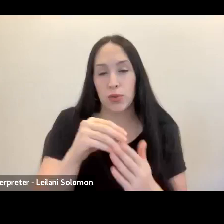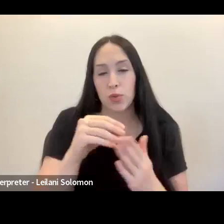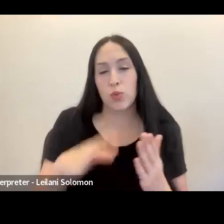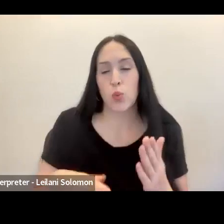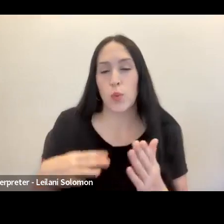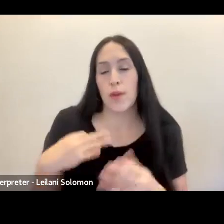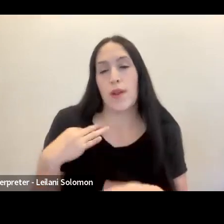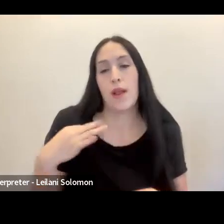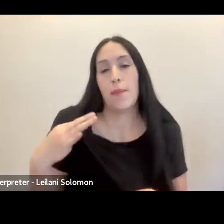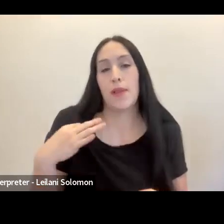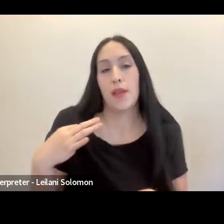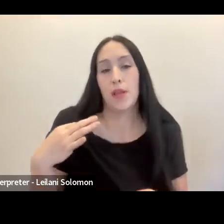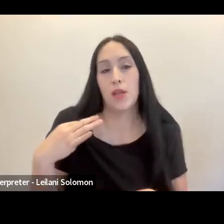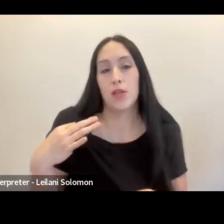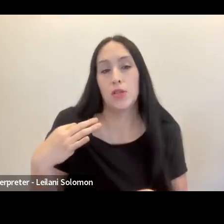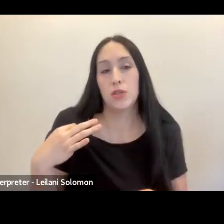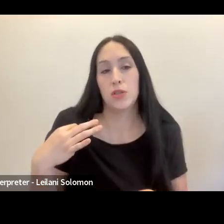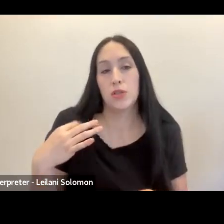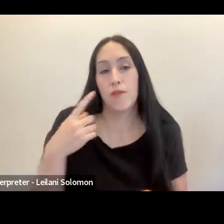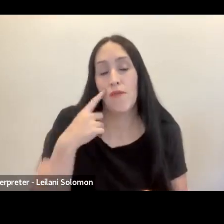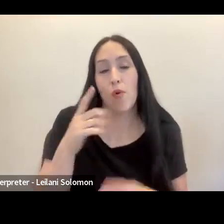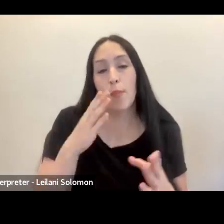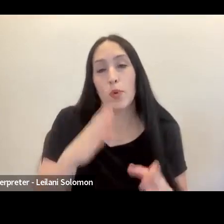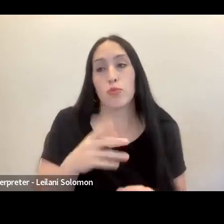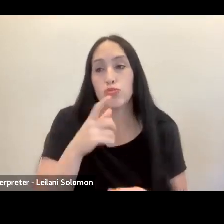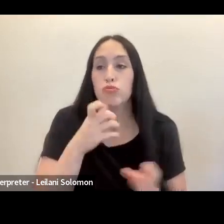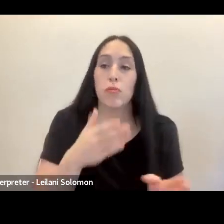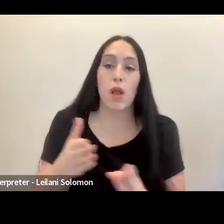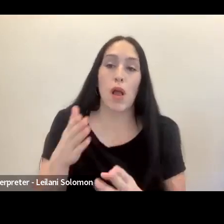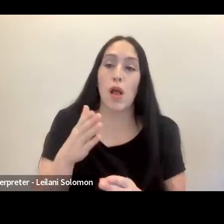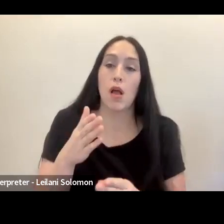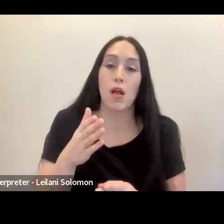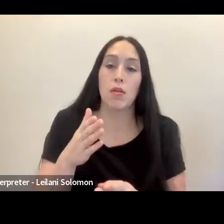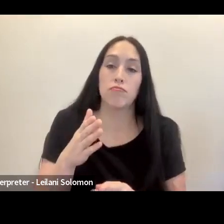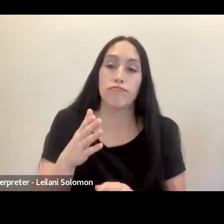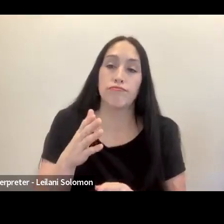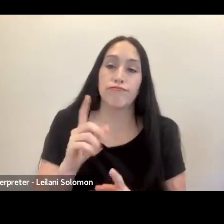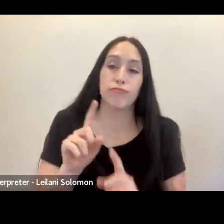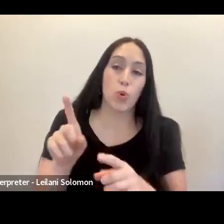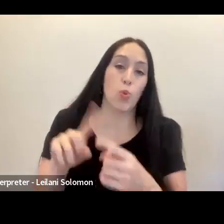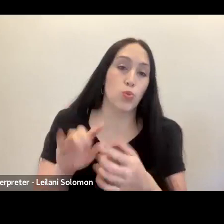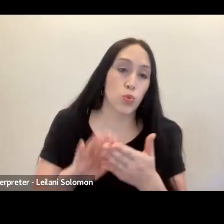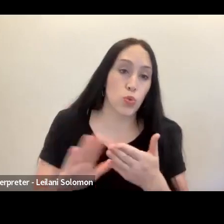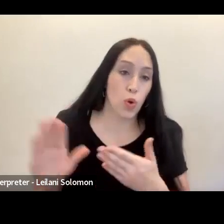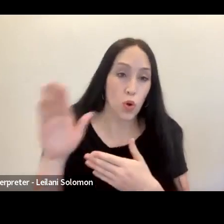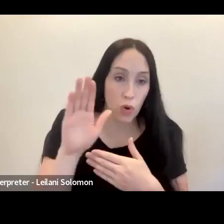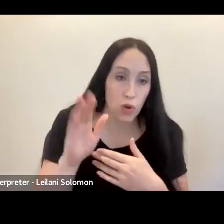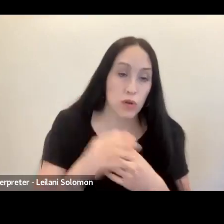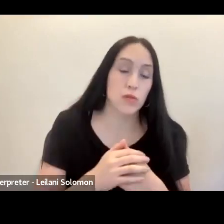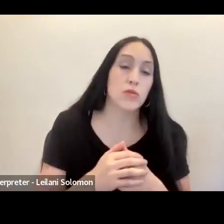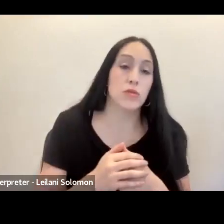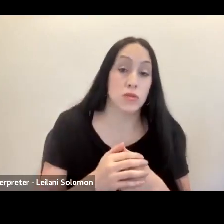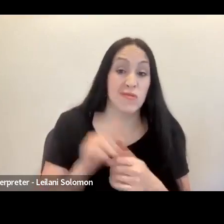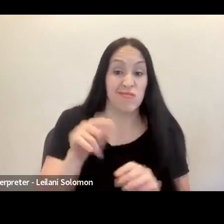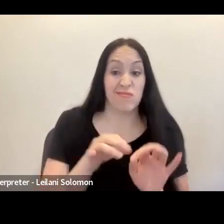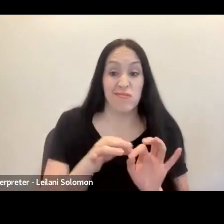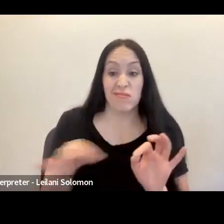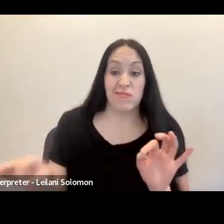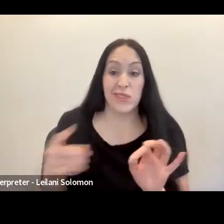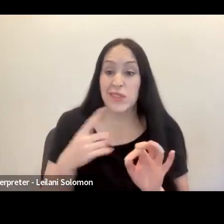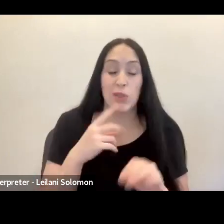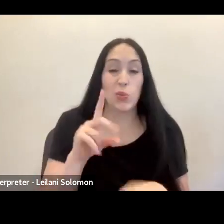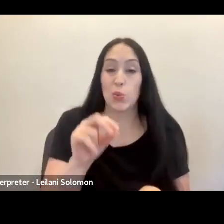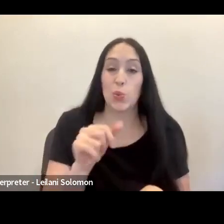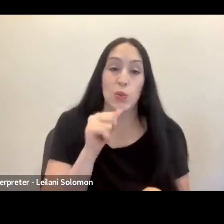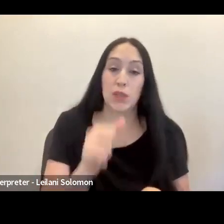application for somebody going off to college. They actually put in their FAQs, do not put able accounts. So